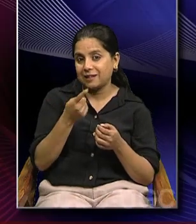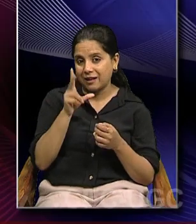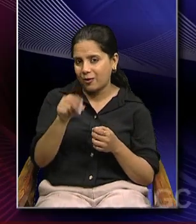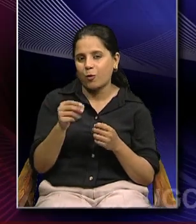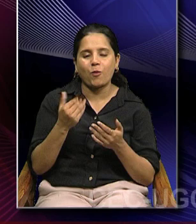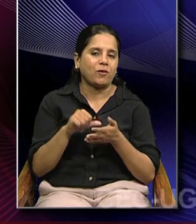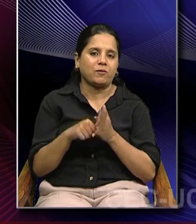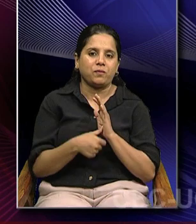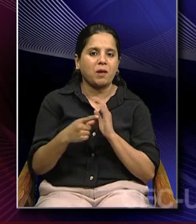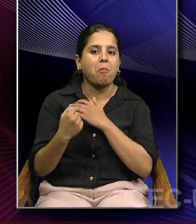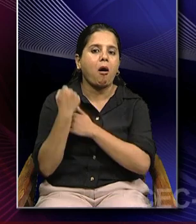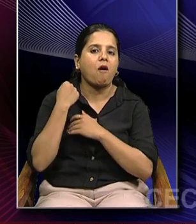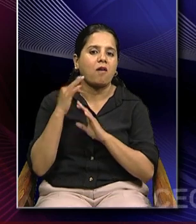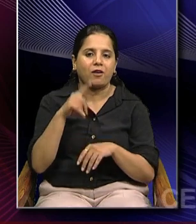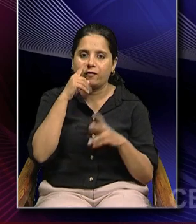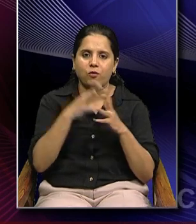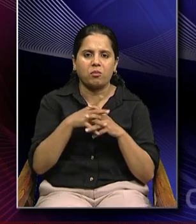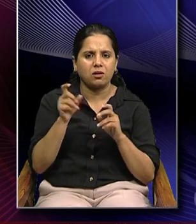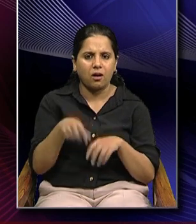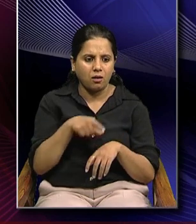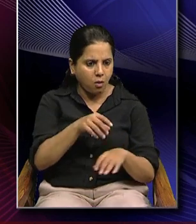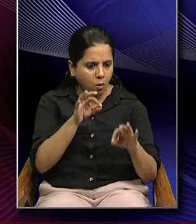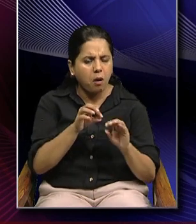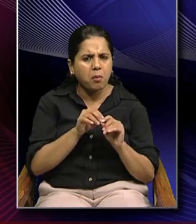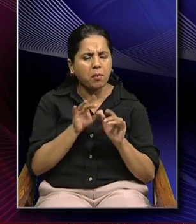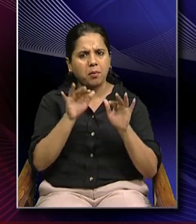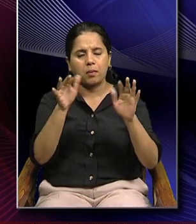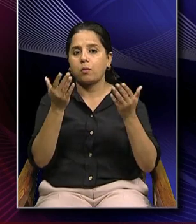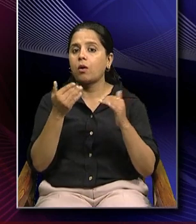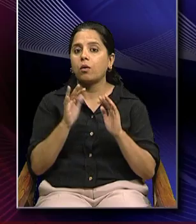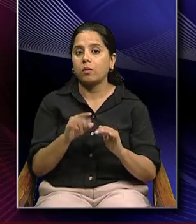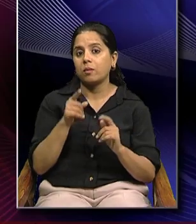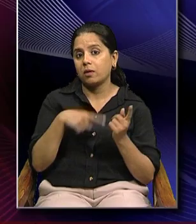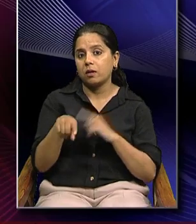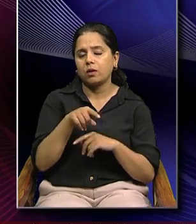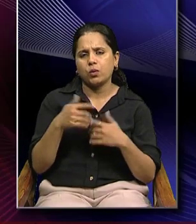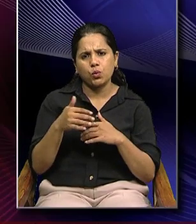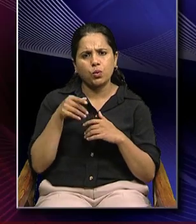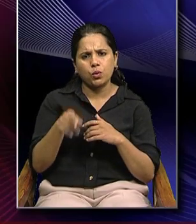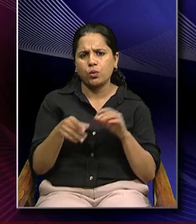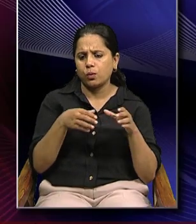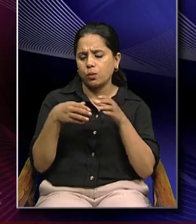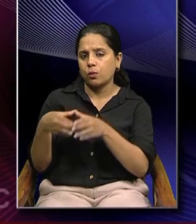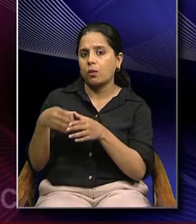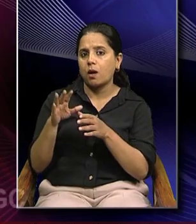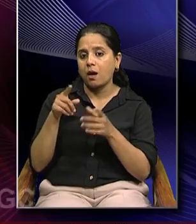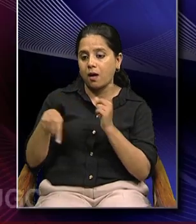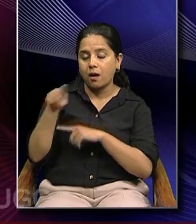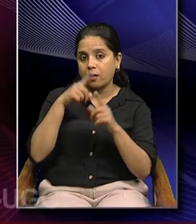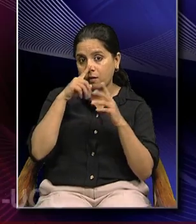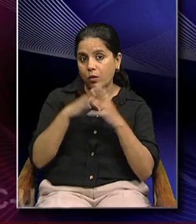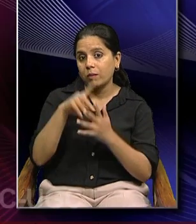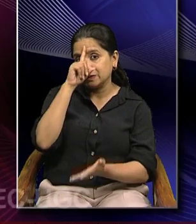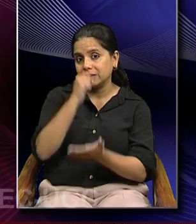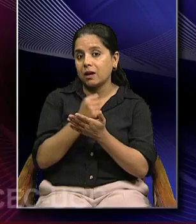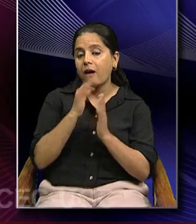to the power of women for market share, because that is enormous and distinctive segment profile, and they are the decision